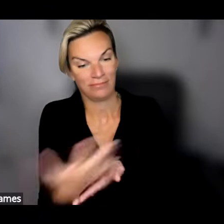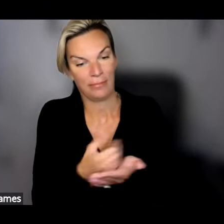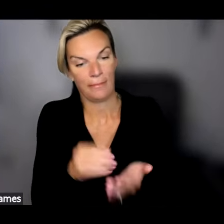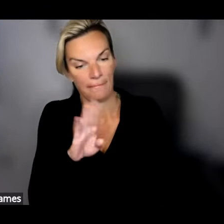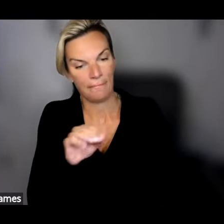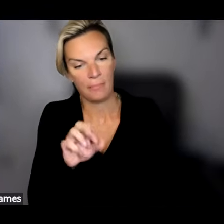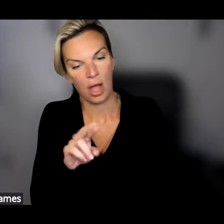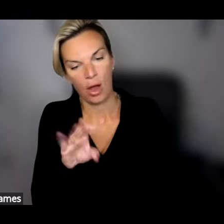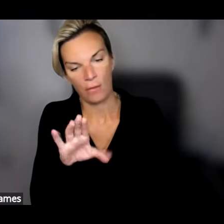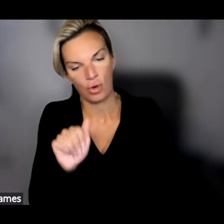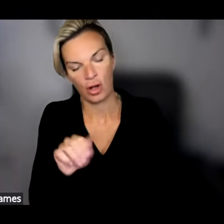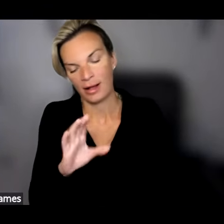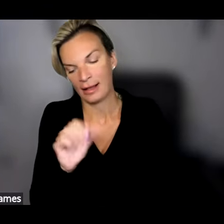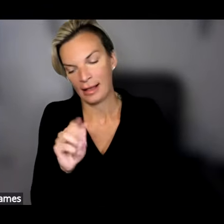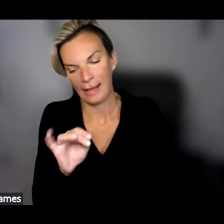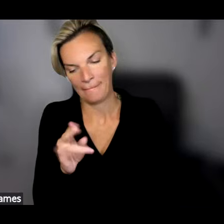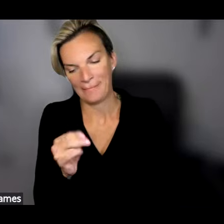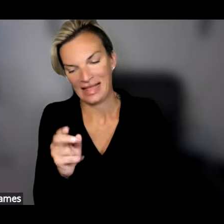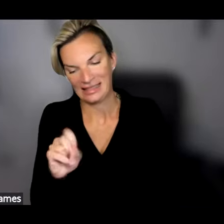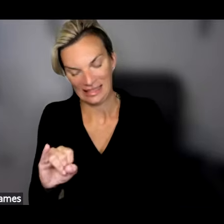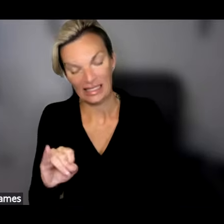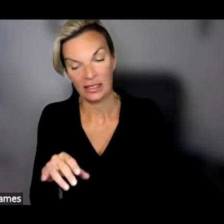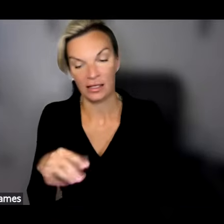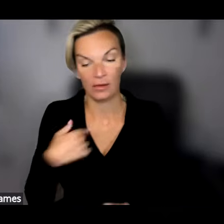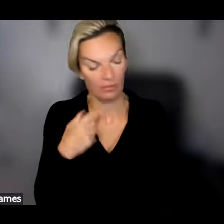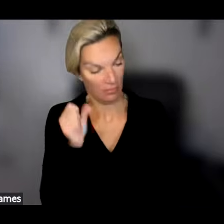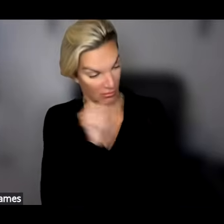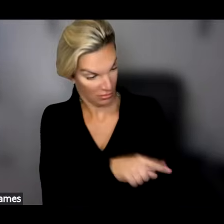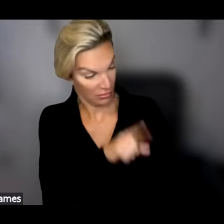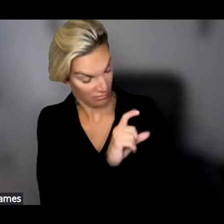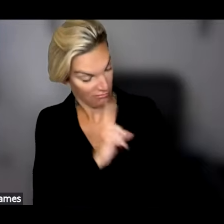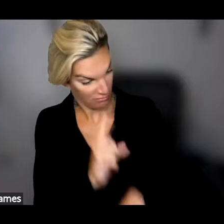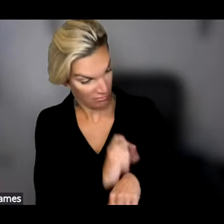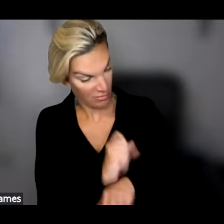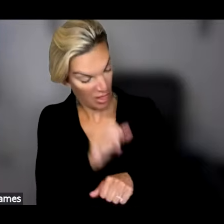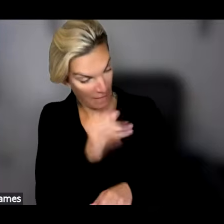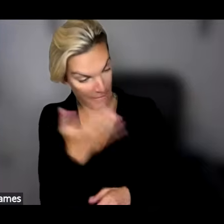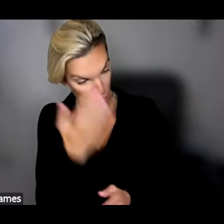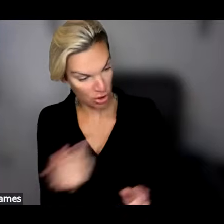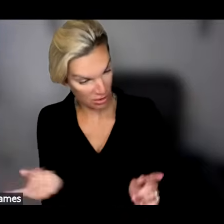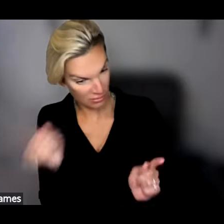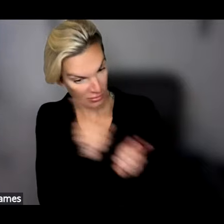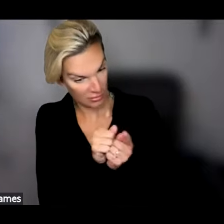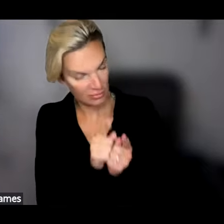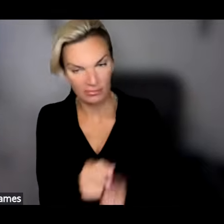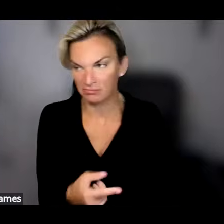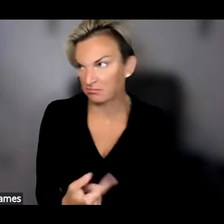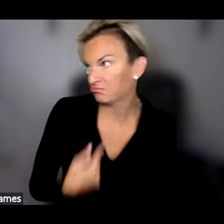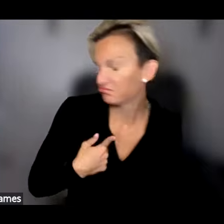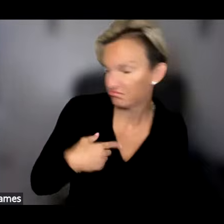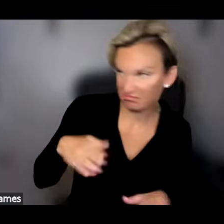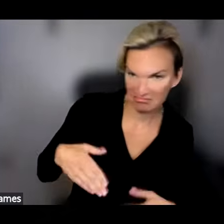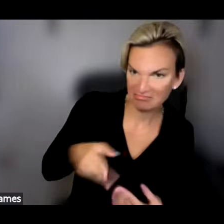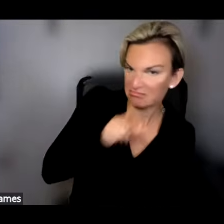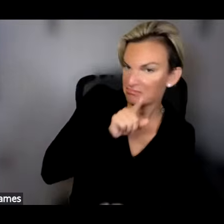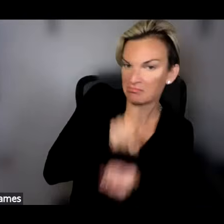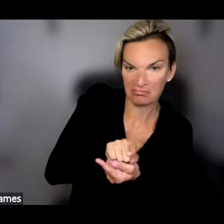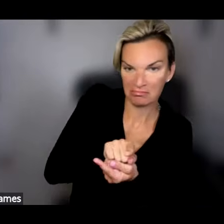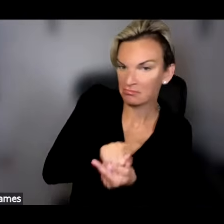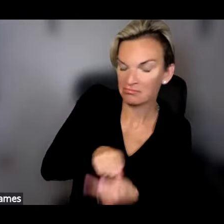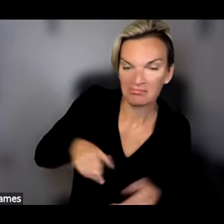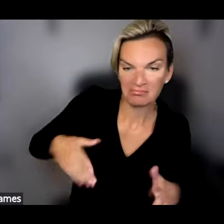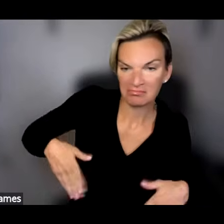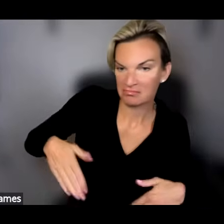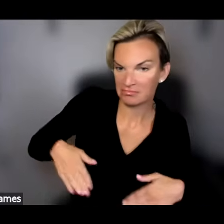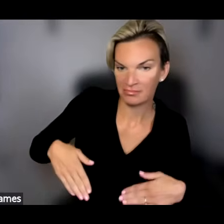Barbara Cambensi did not obtain my signature. Where there's smoke, there's fire. We had only a few days